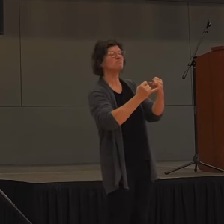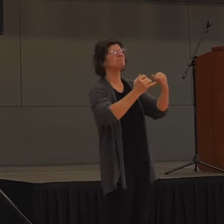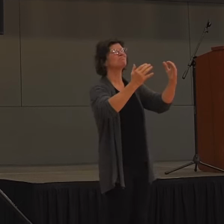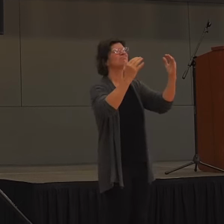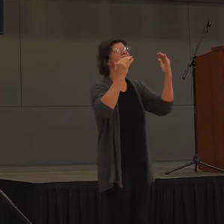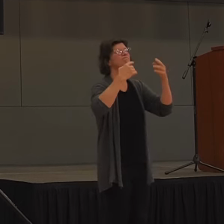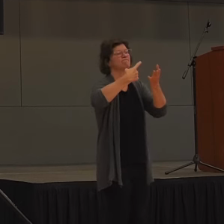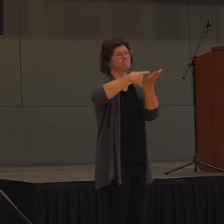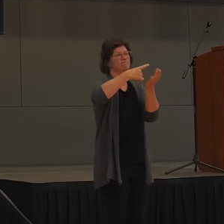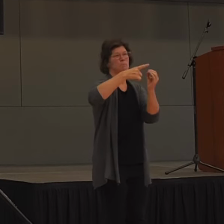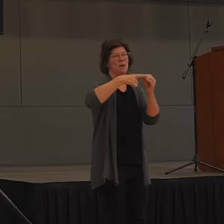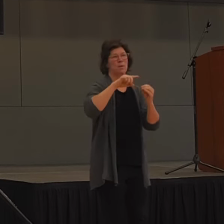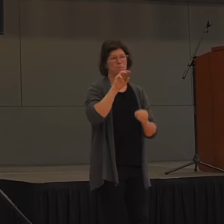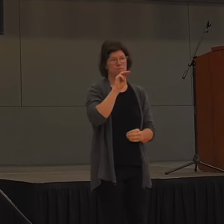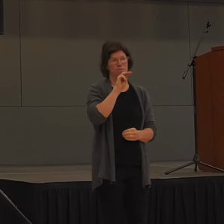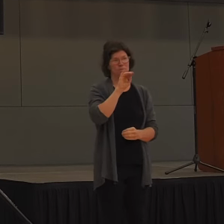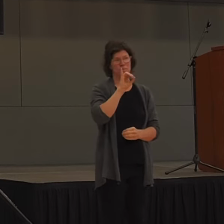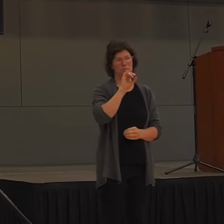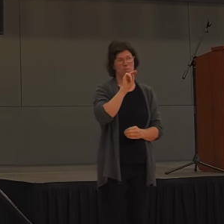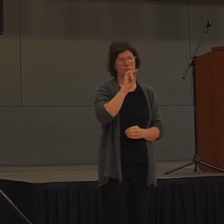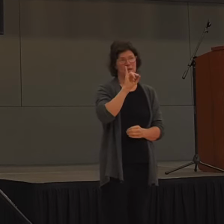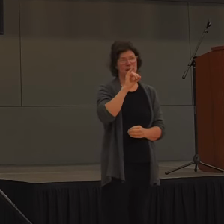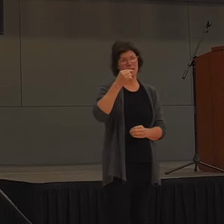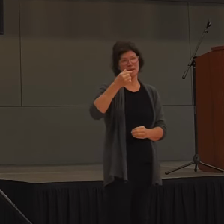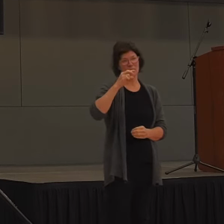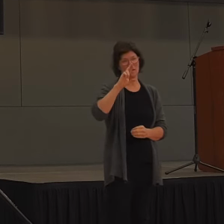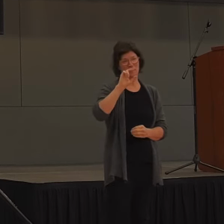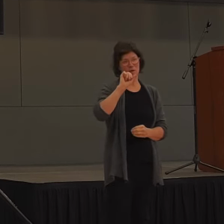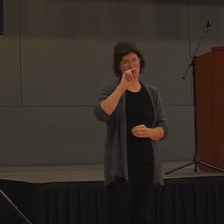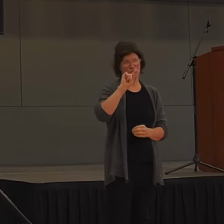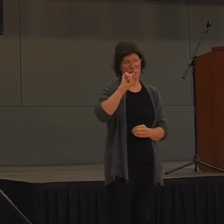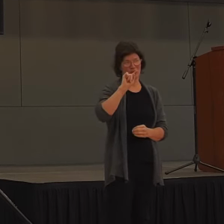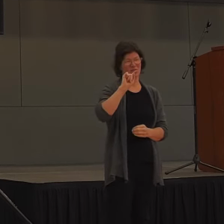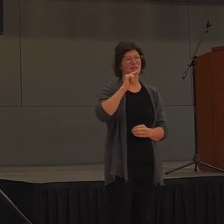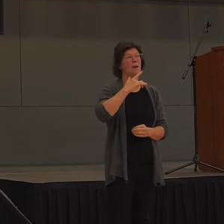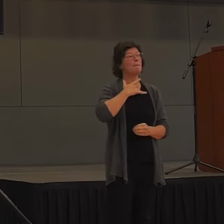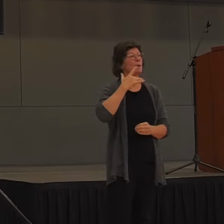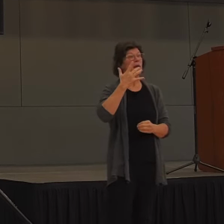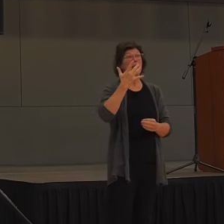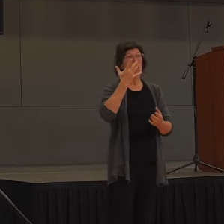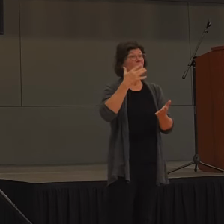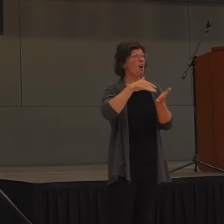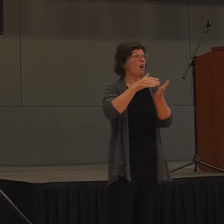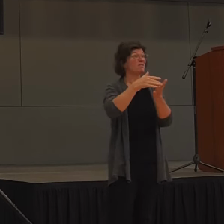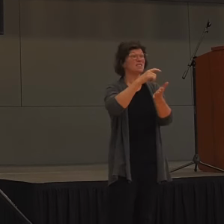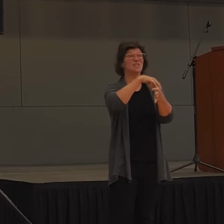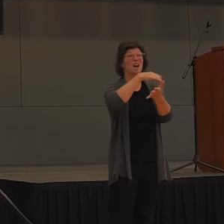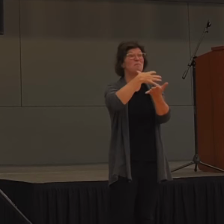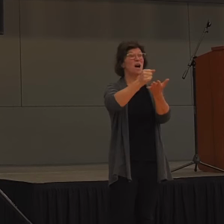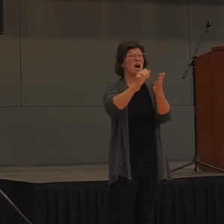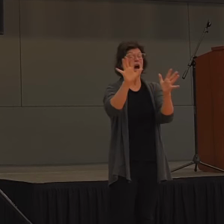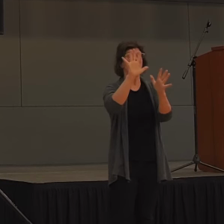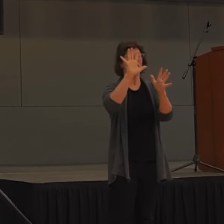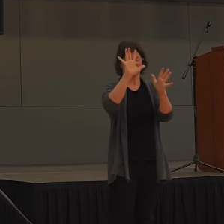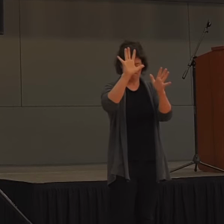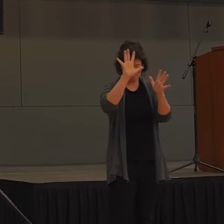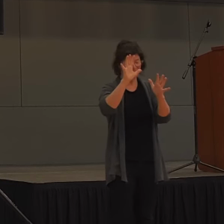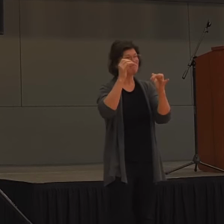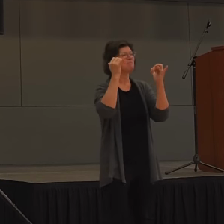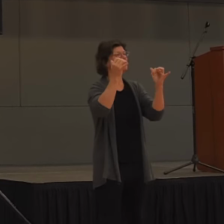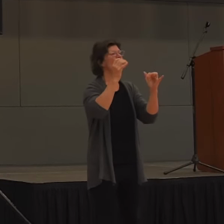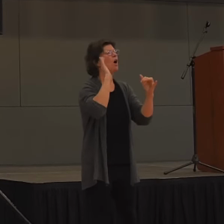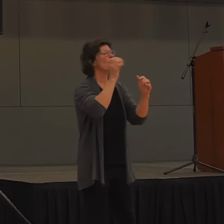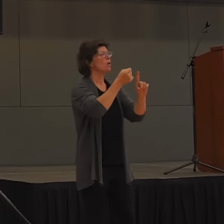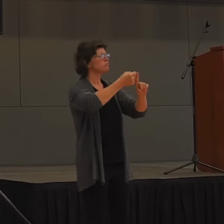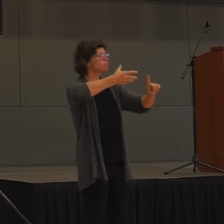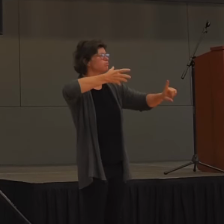mini grant, and I usually run out of time. So I'm going to start with a little talk on the